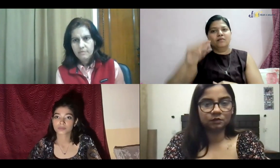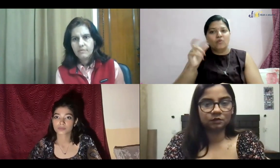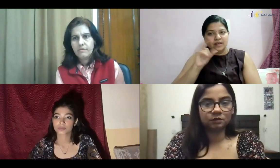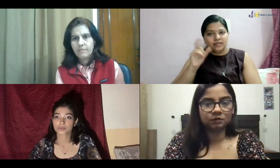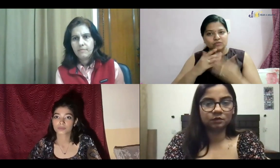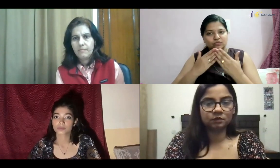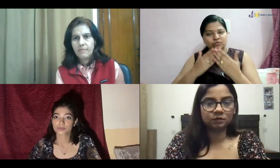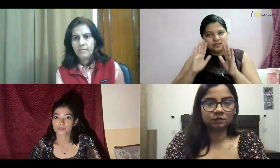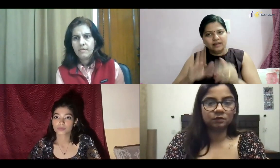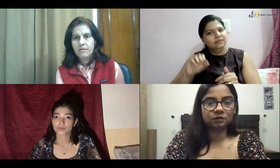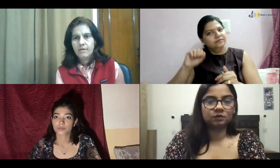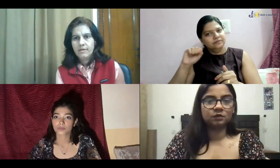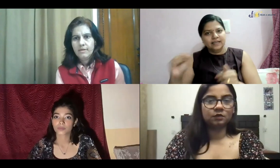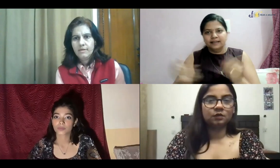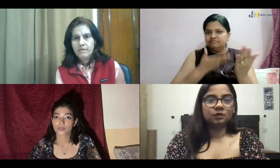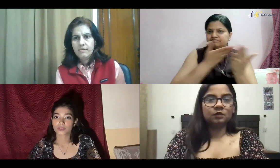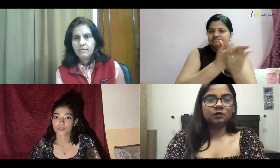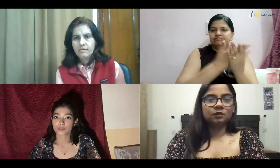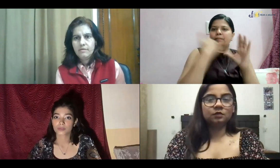to provide